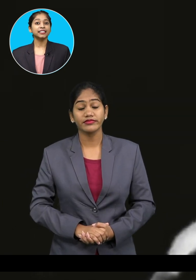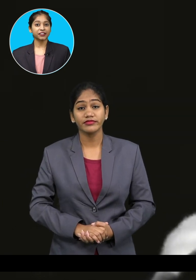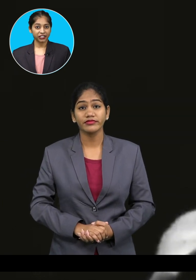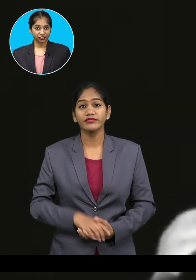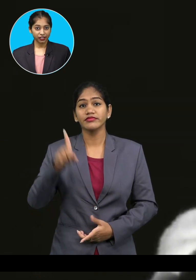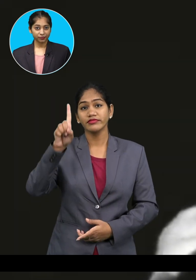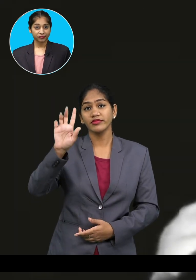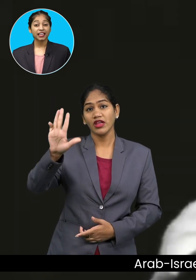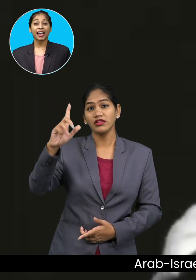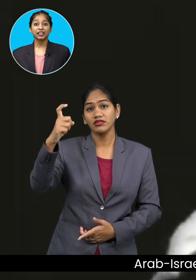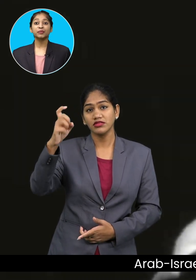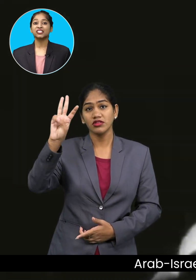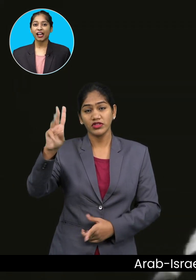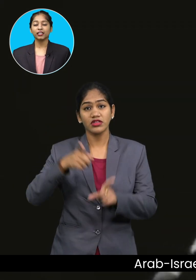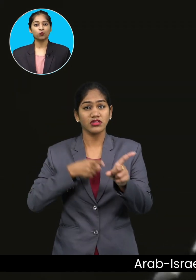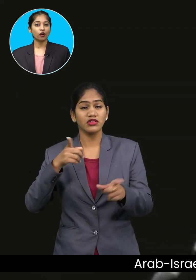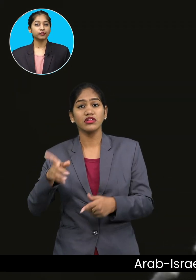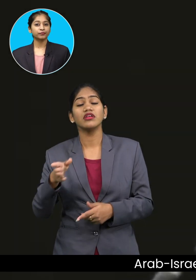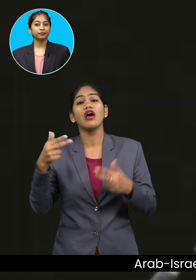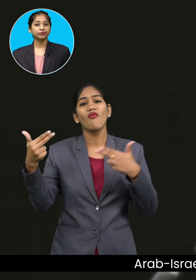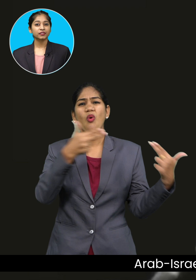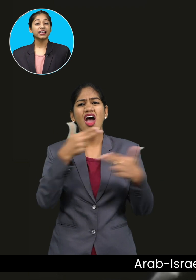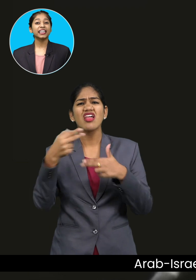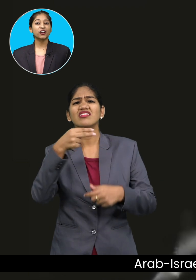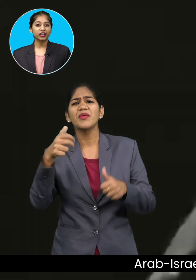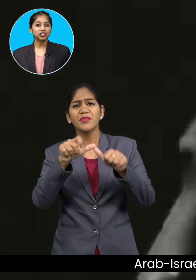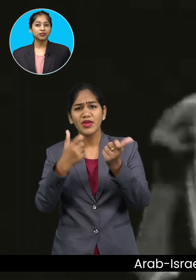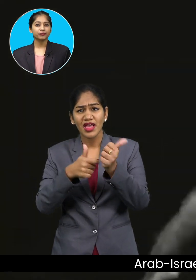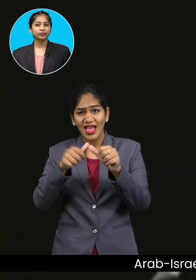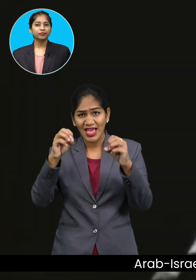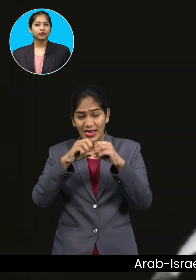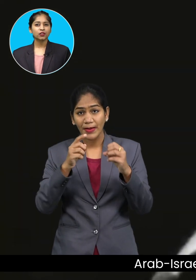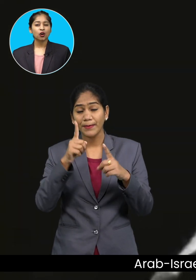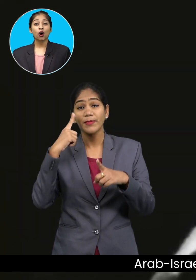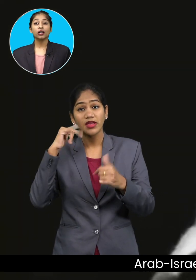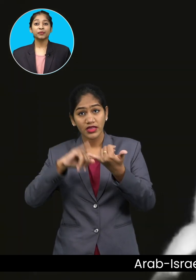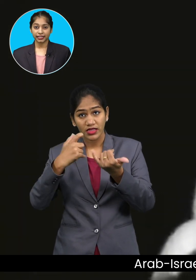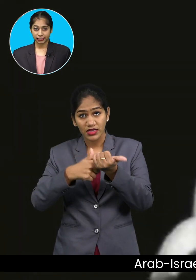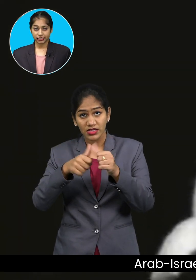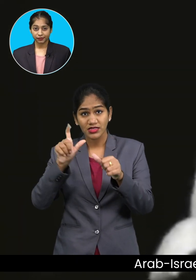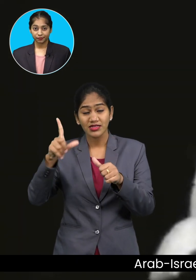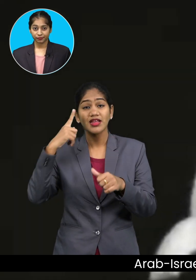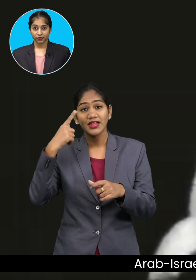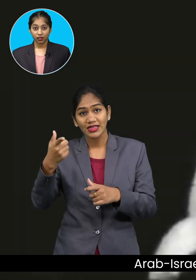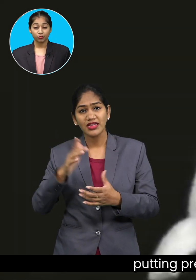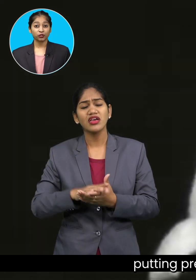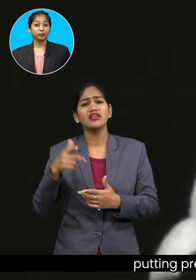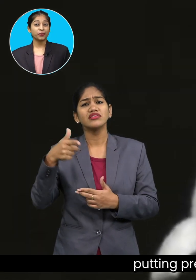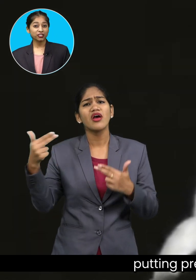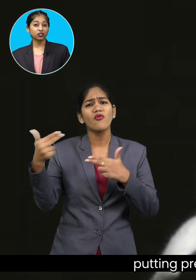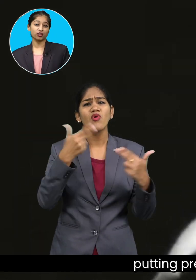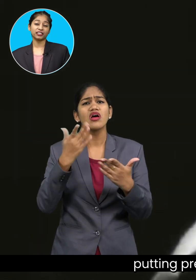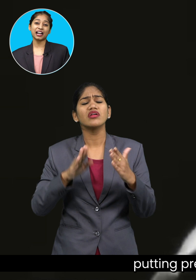The 1973 Arab-Israeli War increased oil prices,